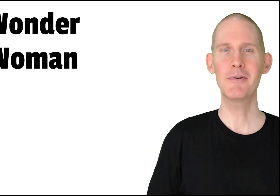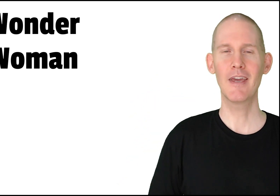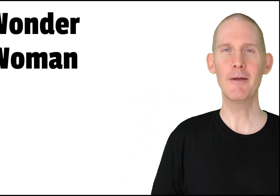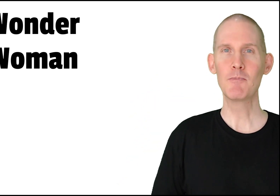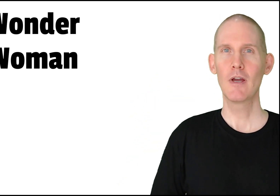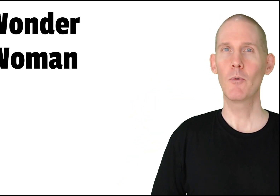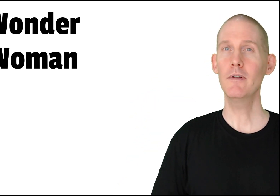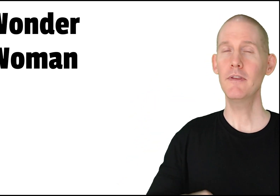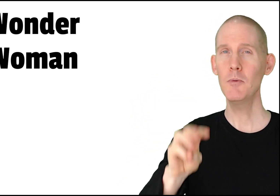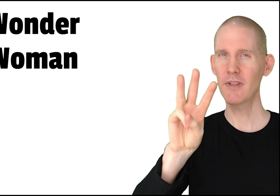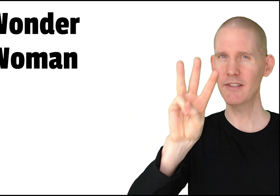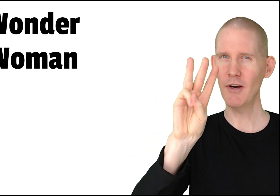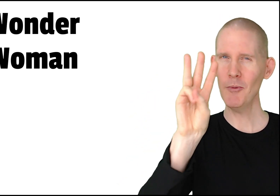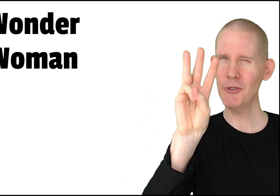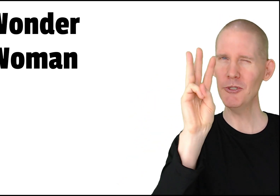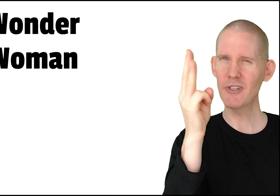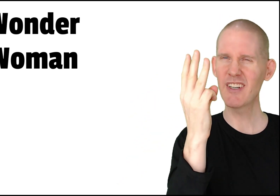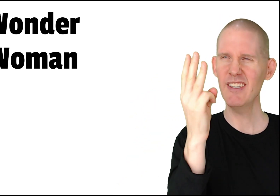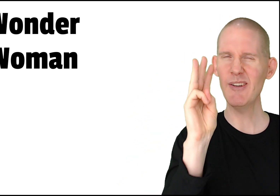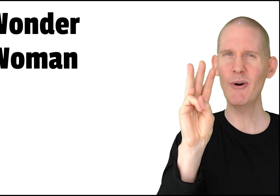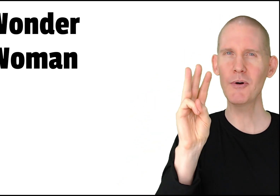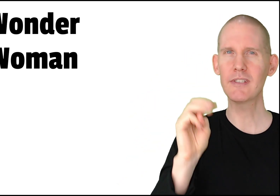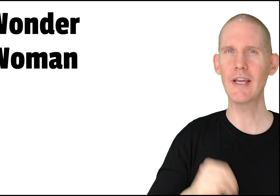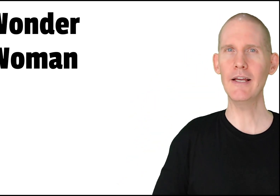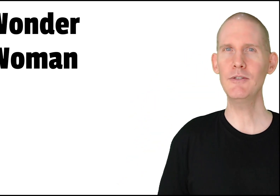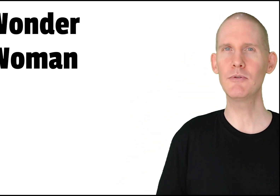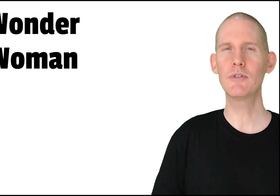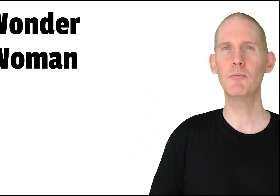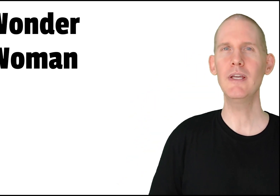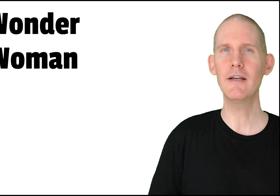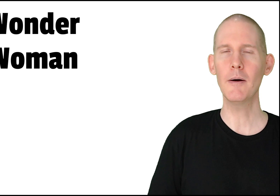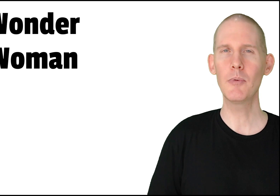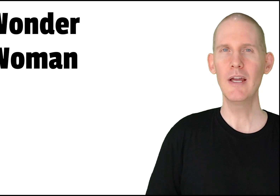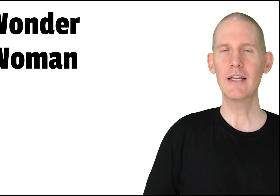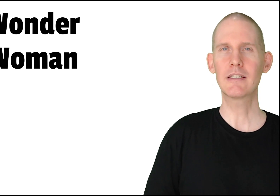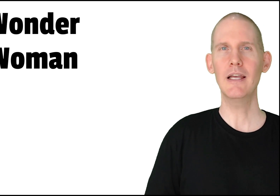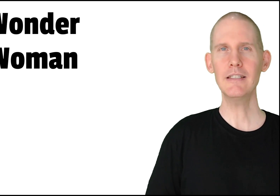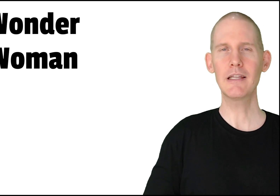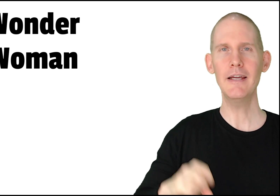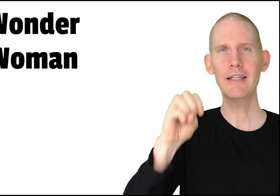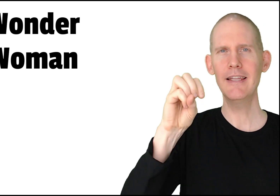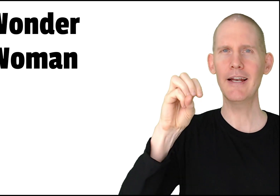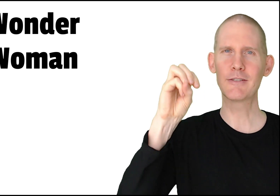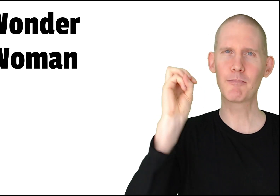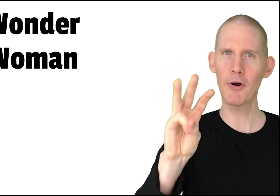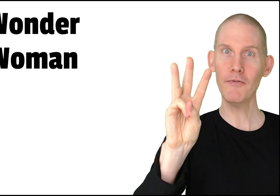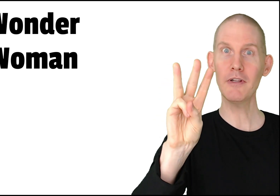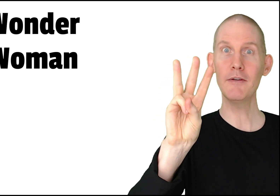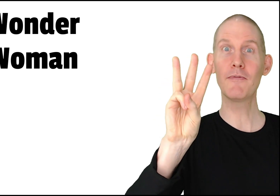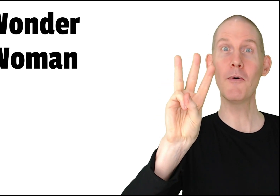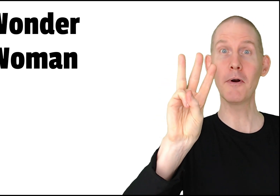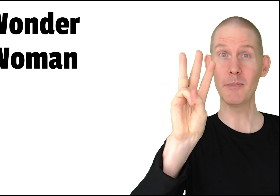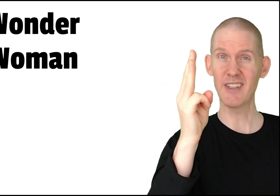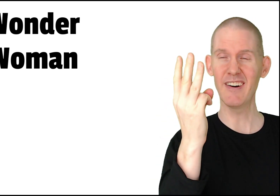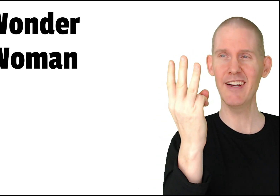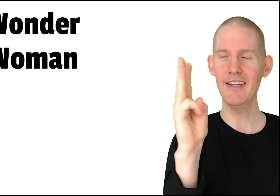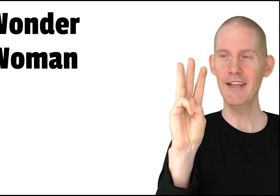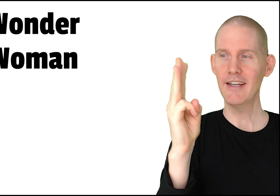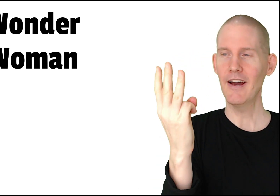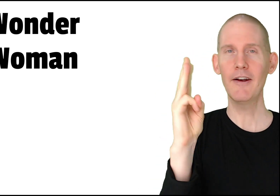Okay, one thing with the W, you're going to notice as you speed up, it's less likely that it's perfectly formed, all right? Now, I don't know